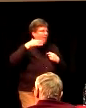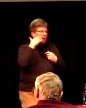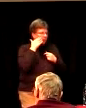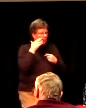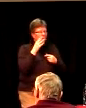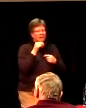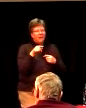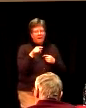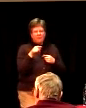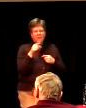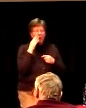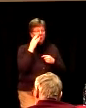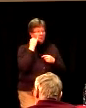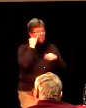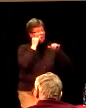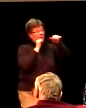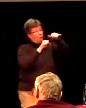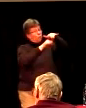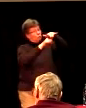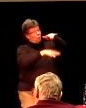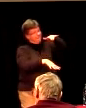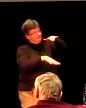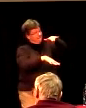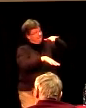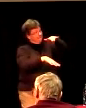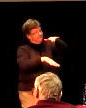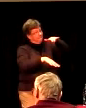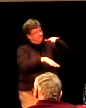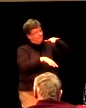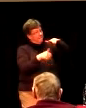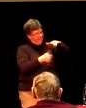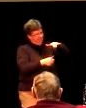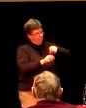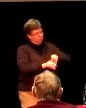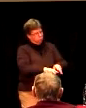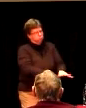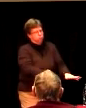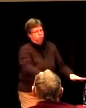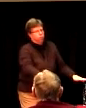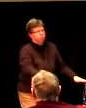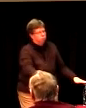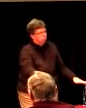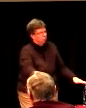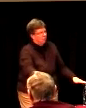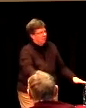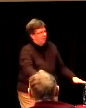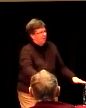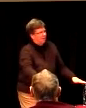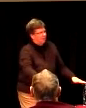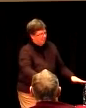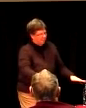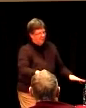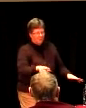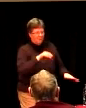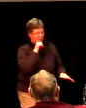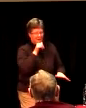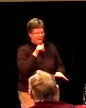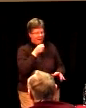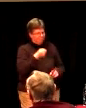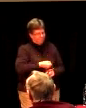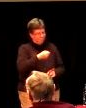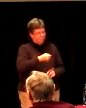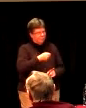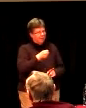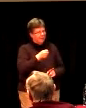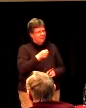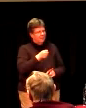They also noticed that as they dropped the bombs, they would start to scatter in really haphazard ways, and they would sometimes see them kind